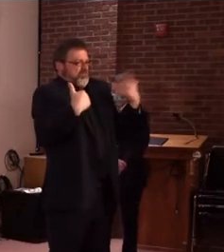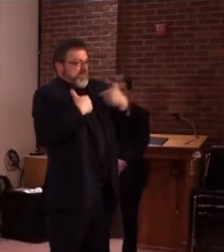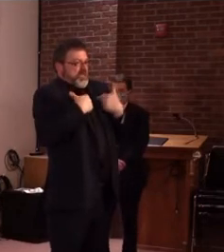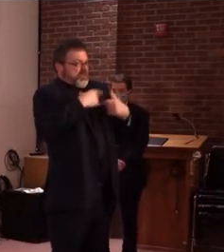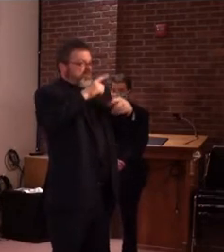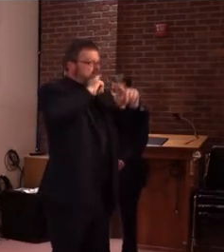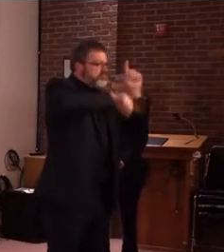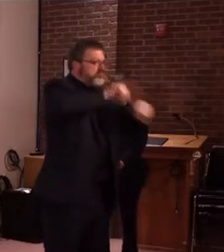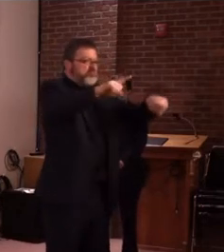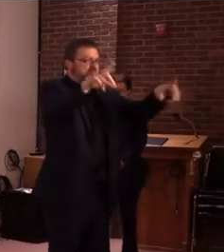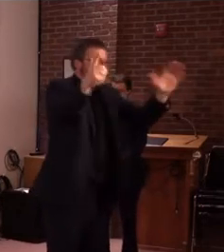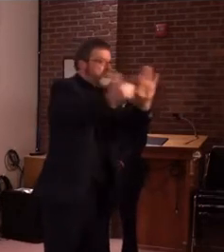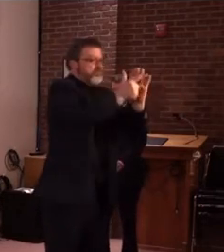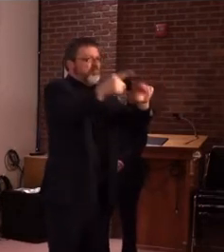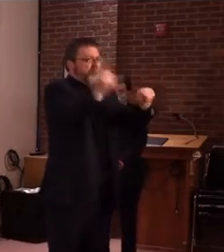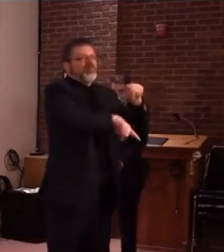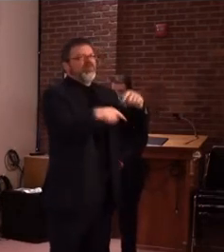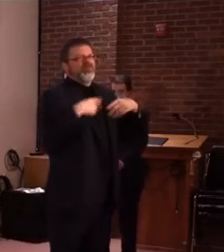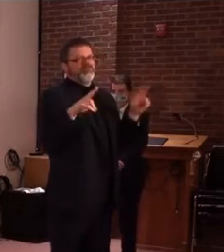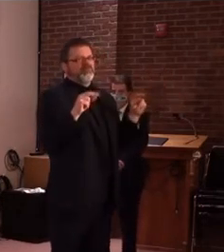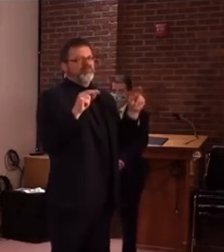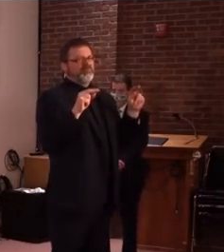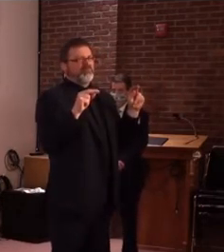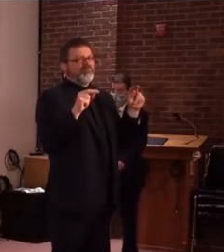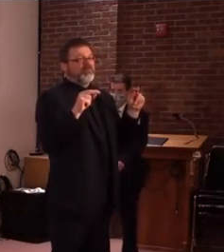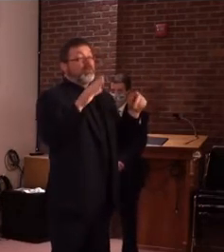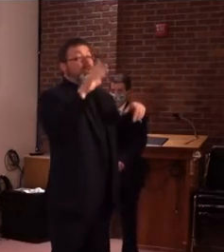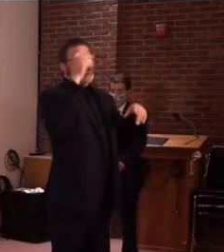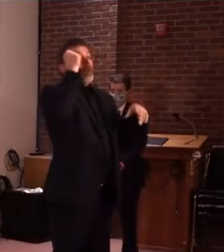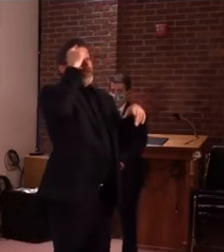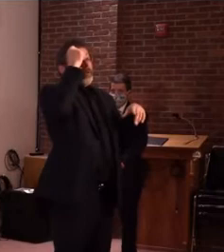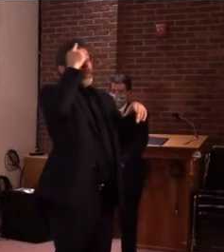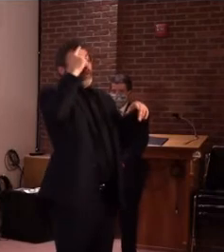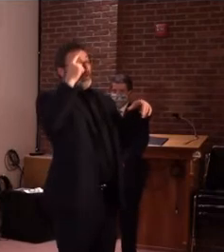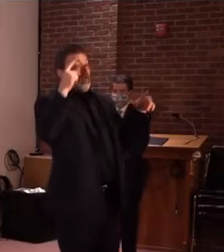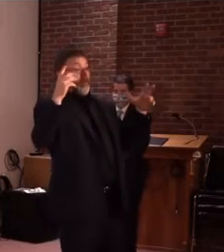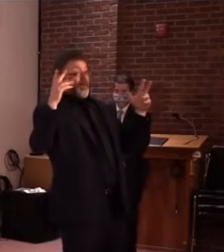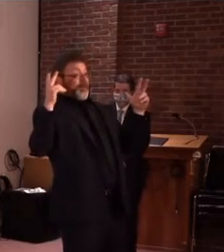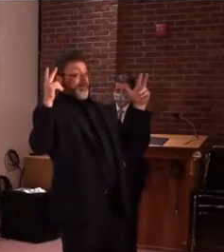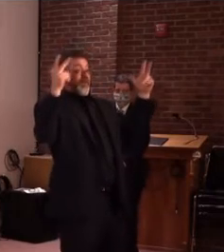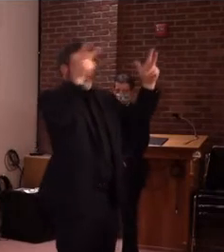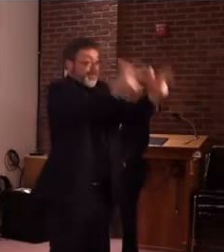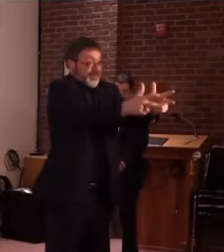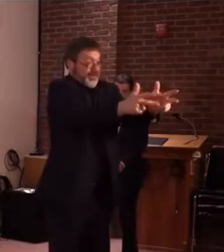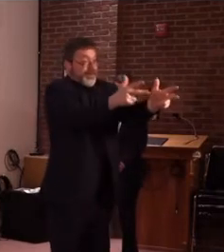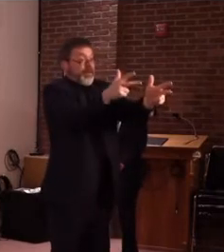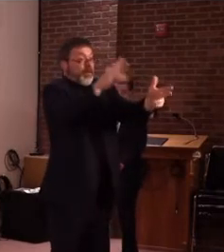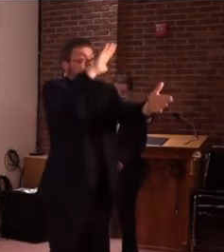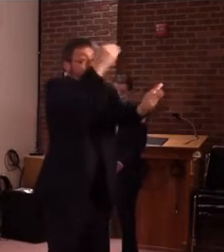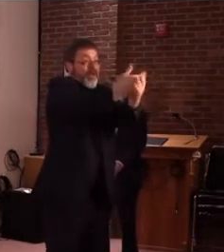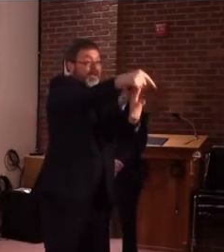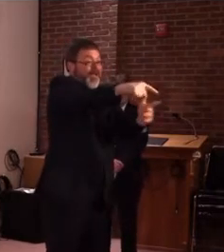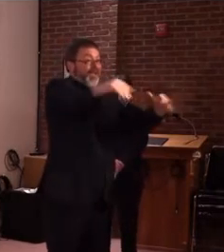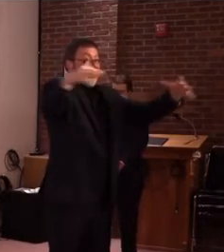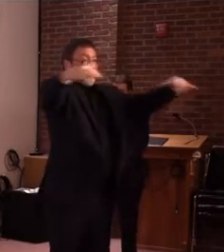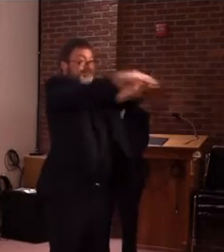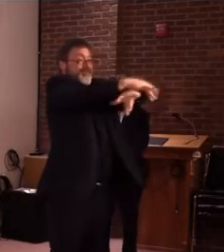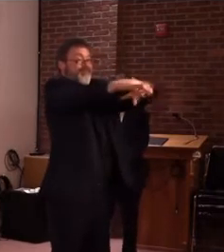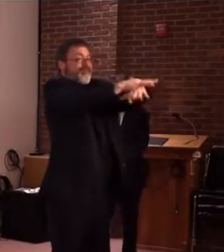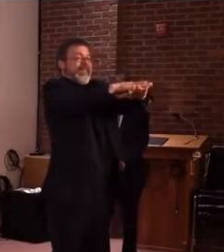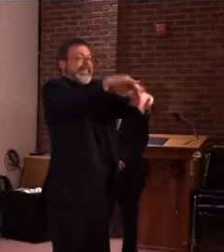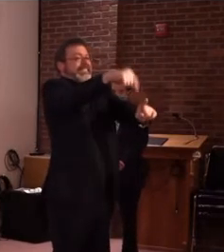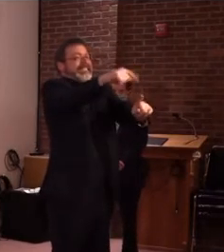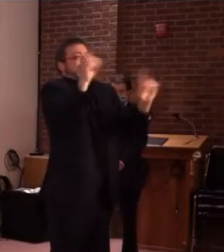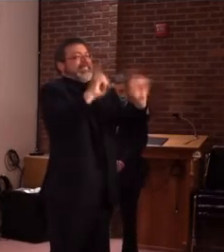are going to be problematic. So if they could accomplish that without congregating before and after, I see no reason they